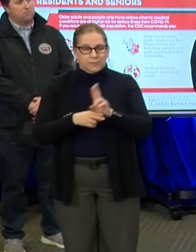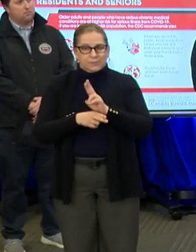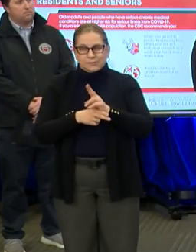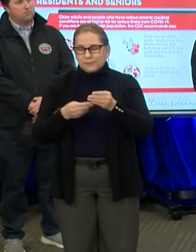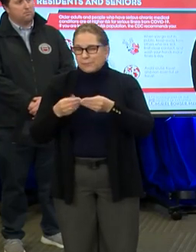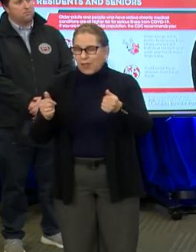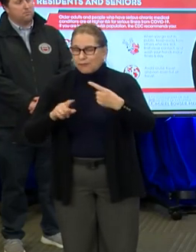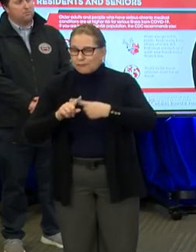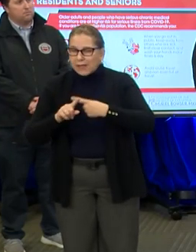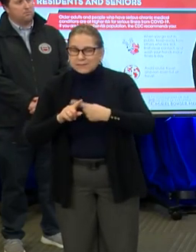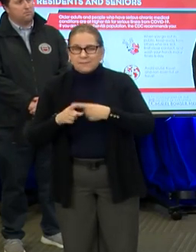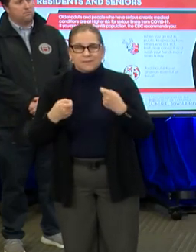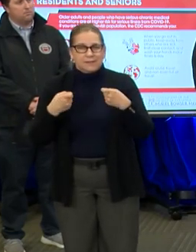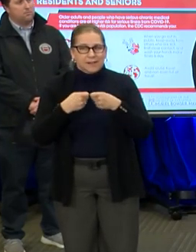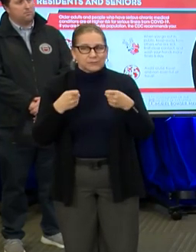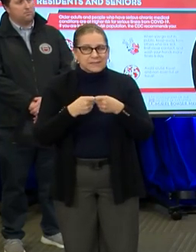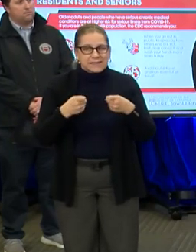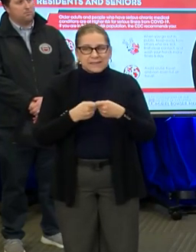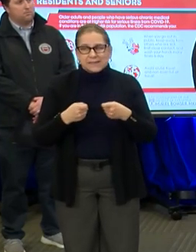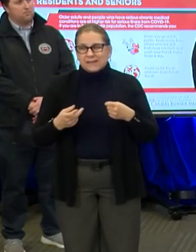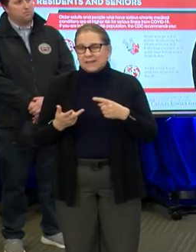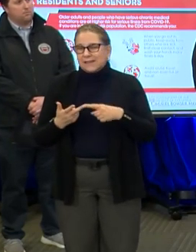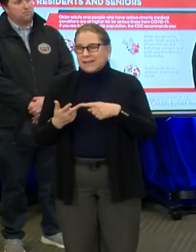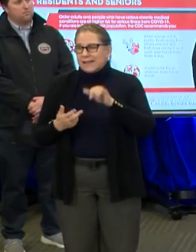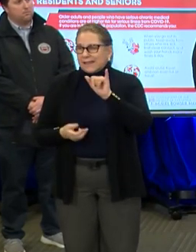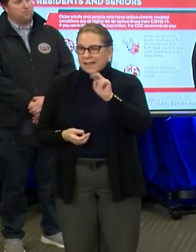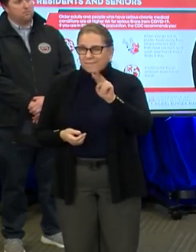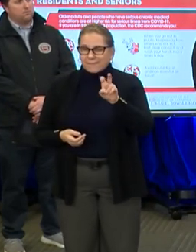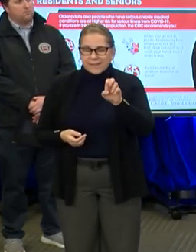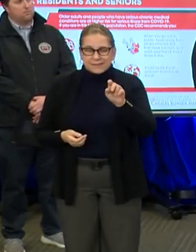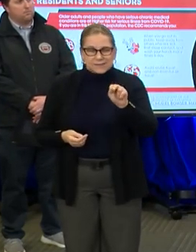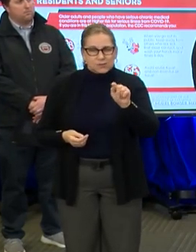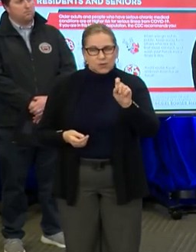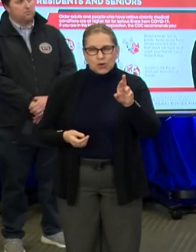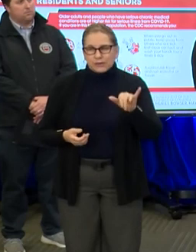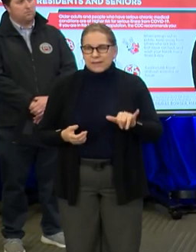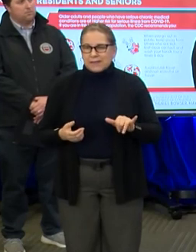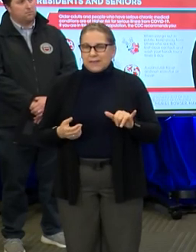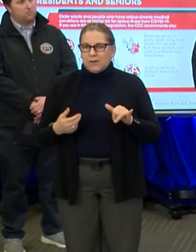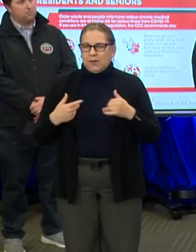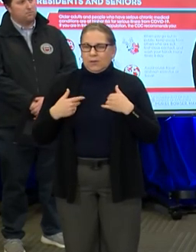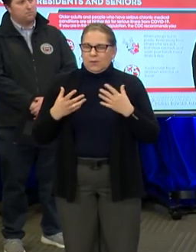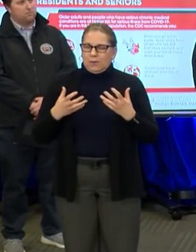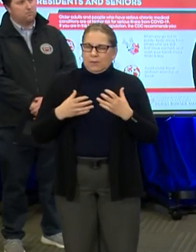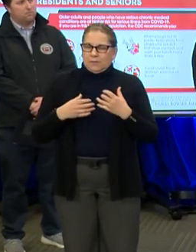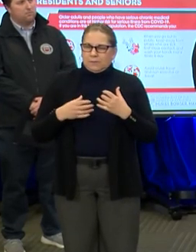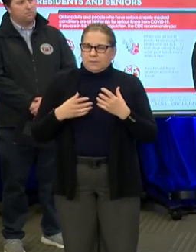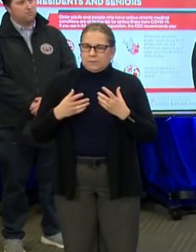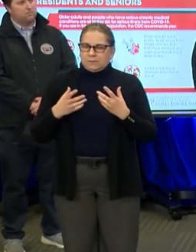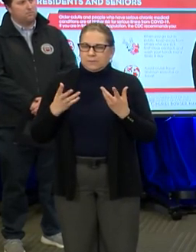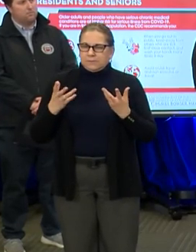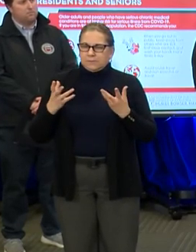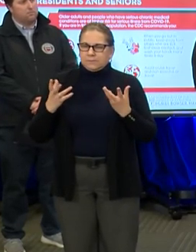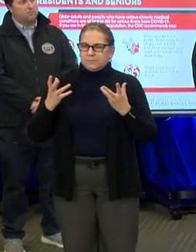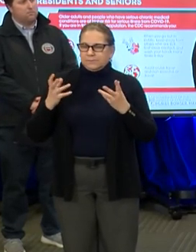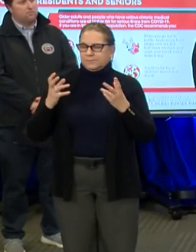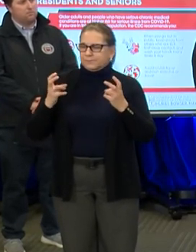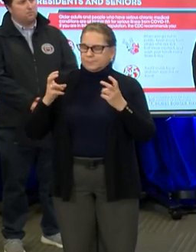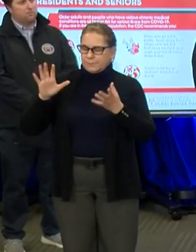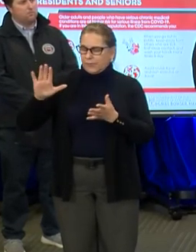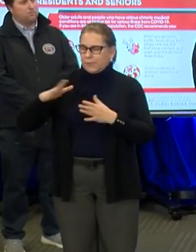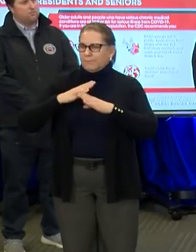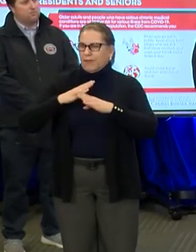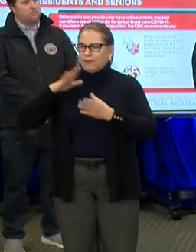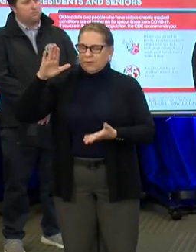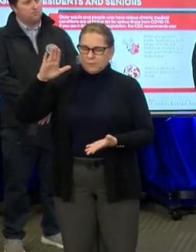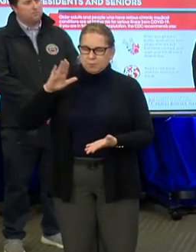needed. What we wanted to do at the mayor's direction was to make it a low barrier, high flexibility program so that they can get an immediate